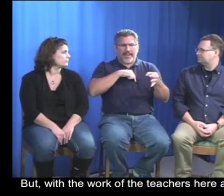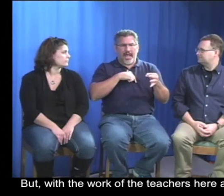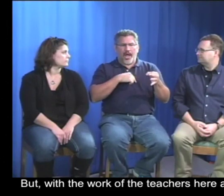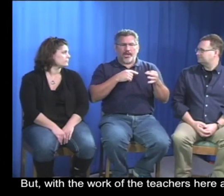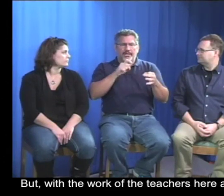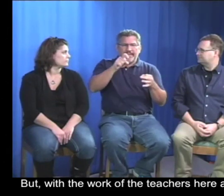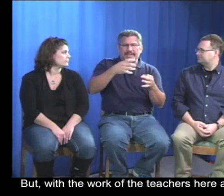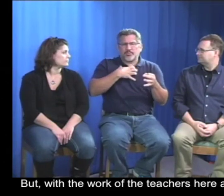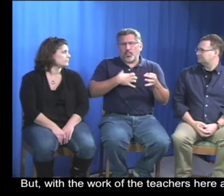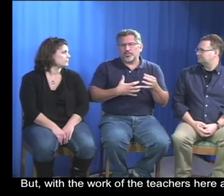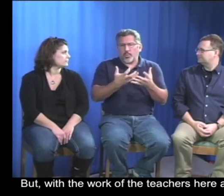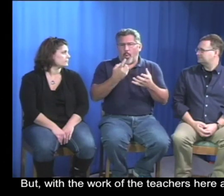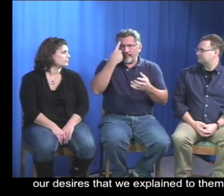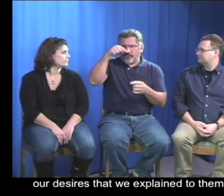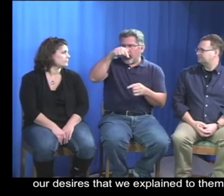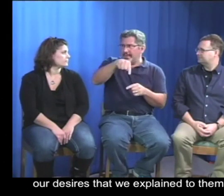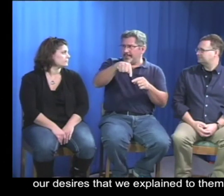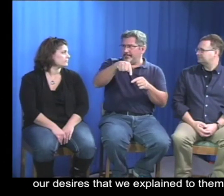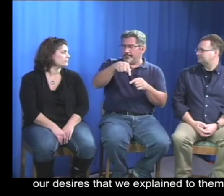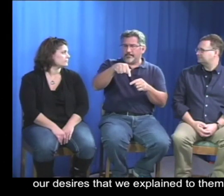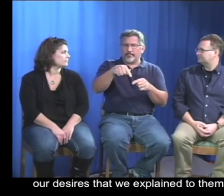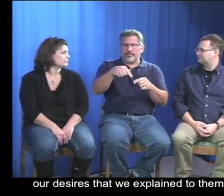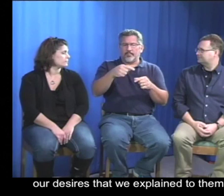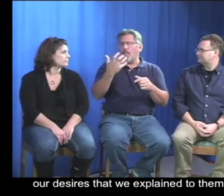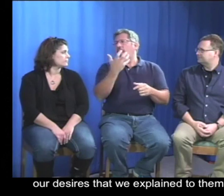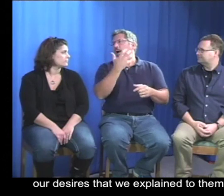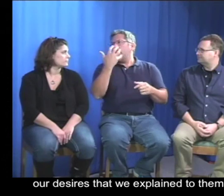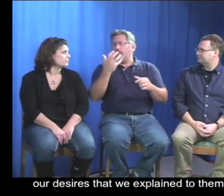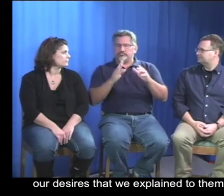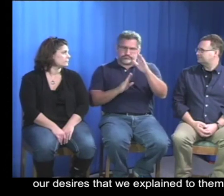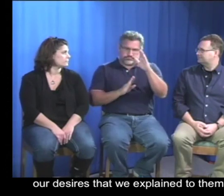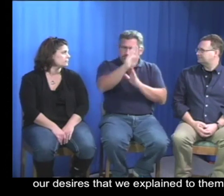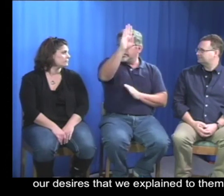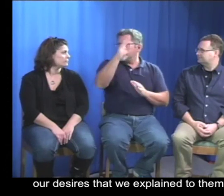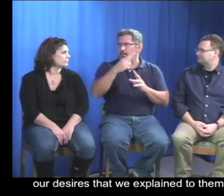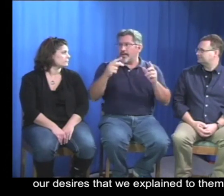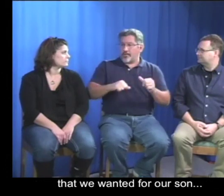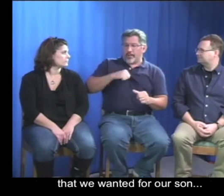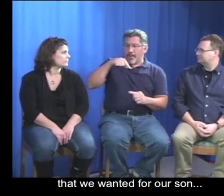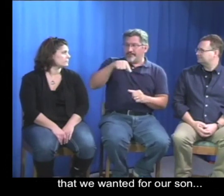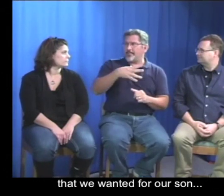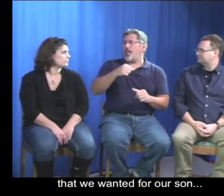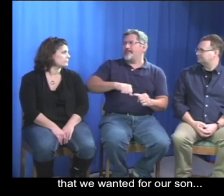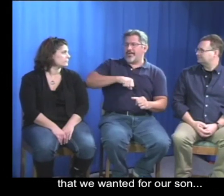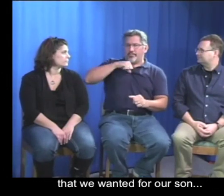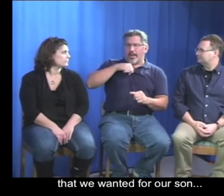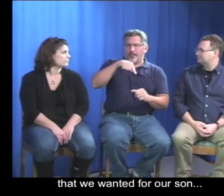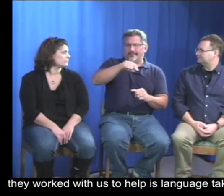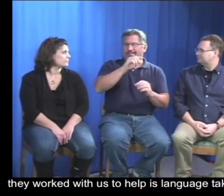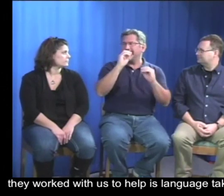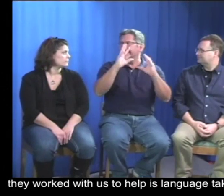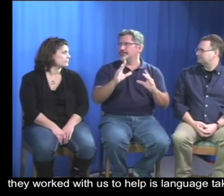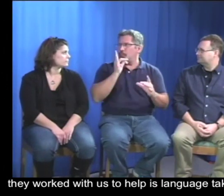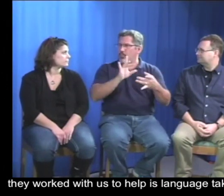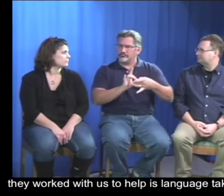here and our desires that we explained to them that we wanted for our son, they worked with us to help his language